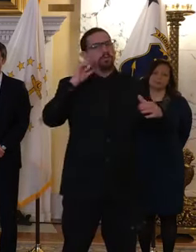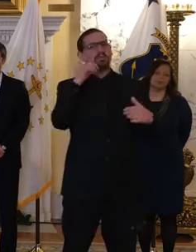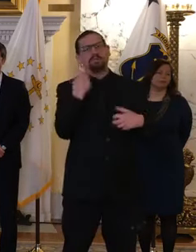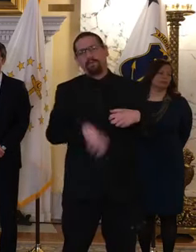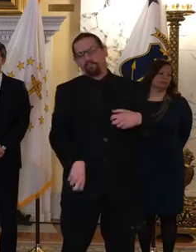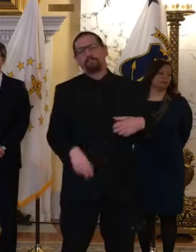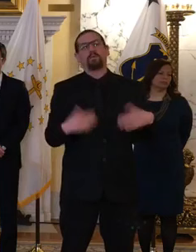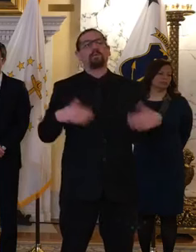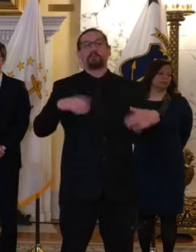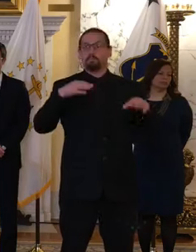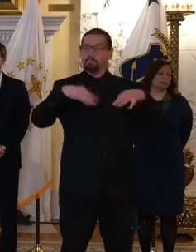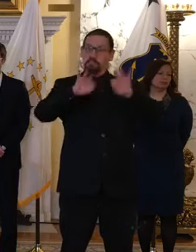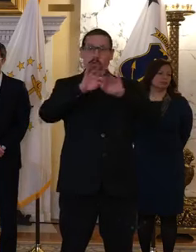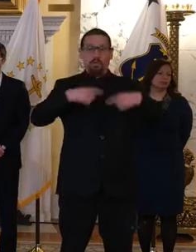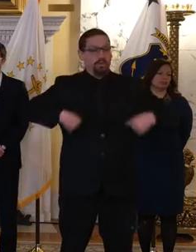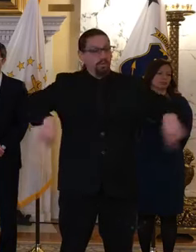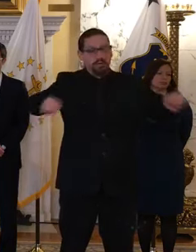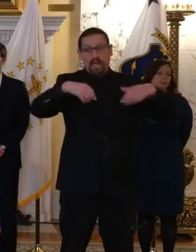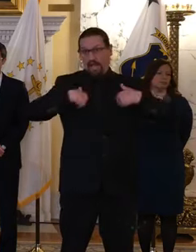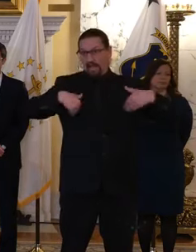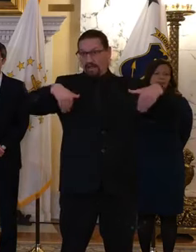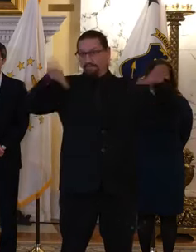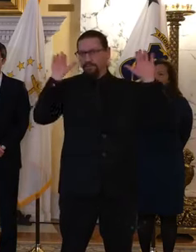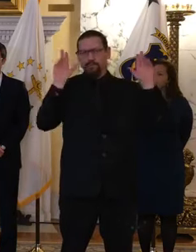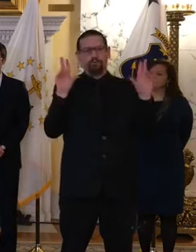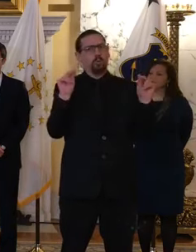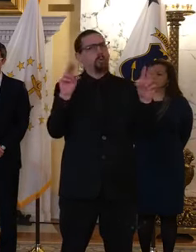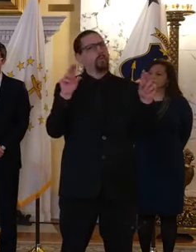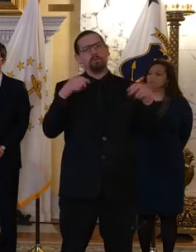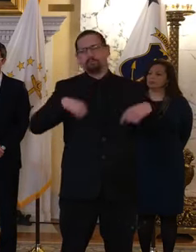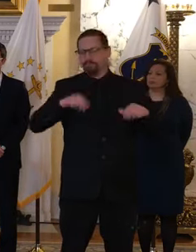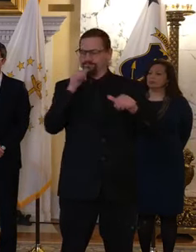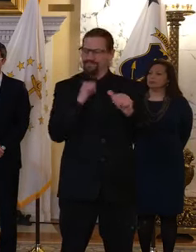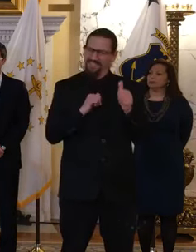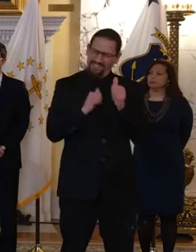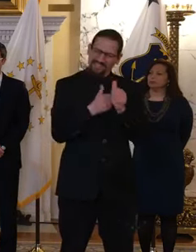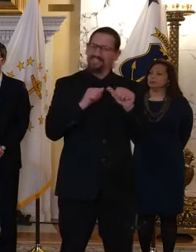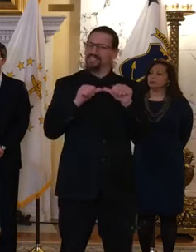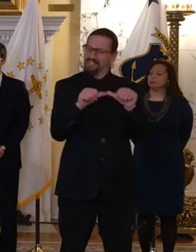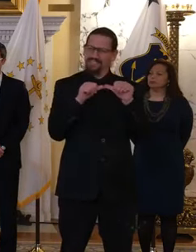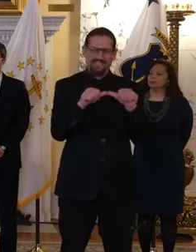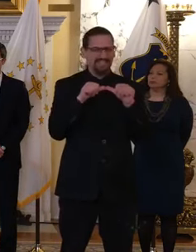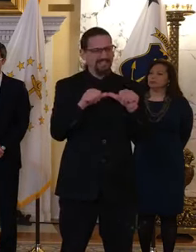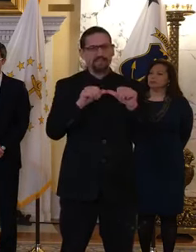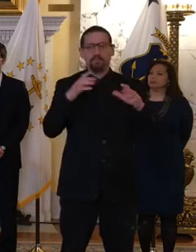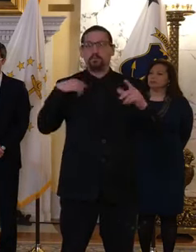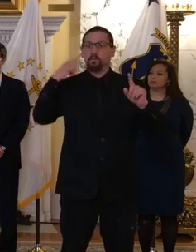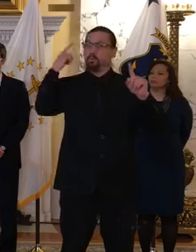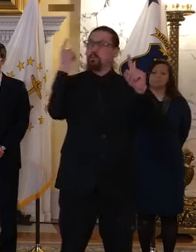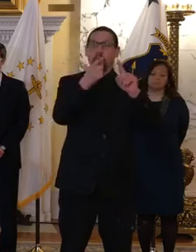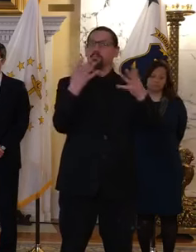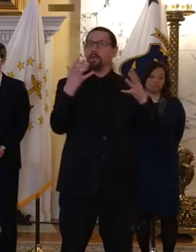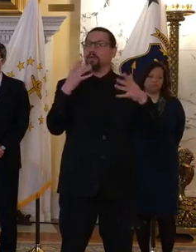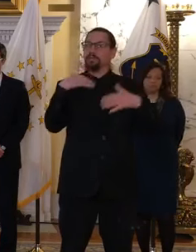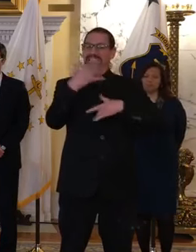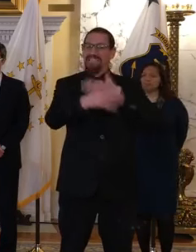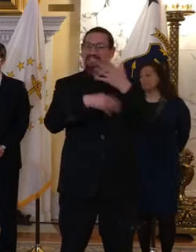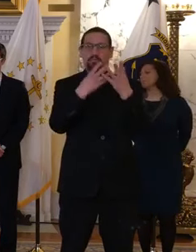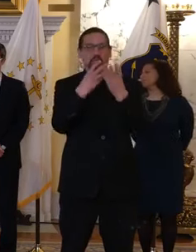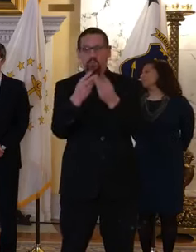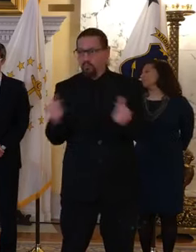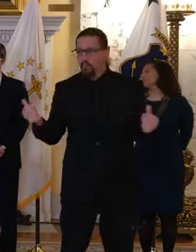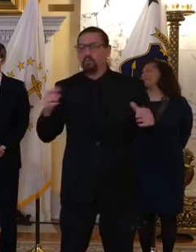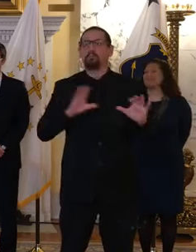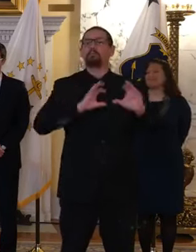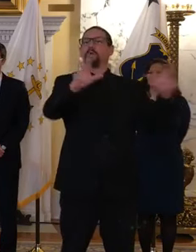behind. I will say, I am thrilled with how well it's going.